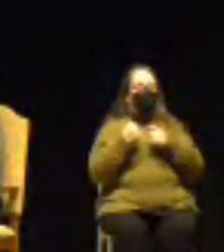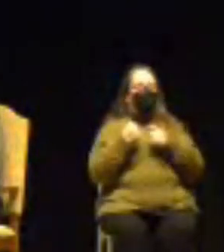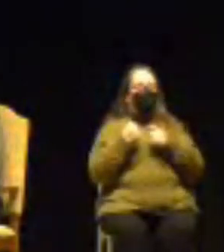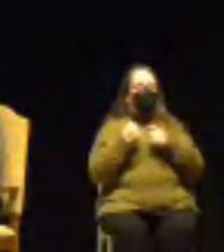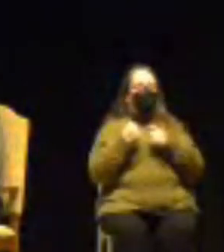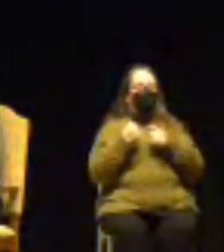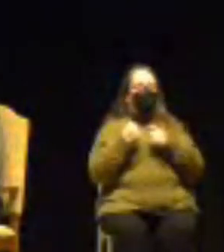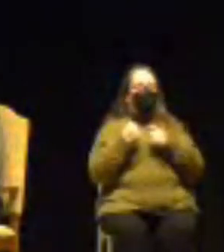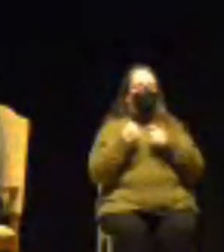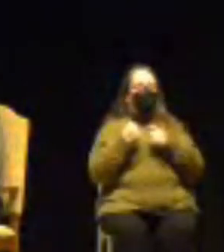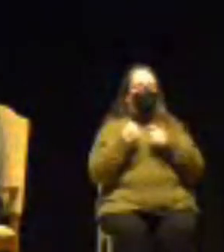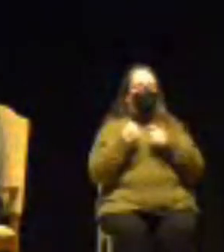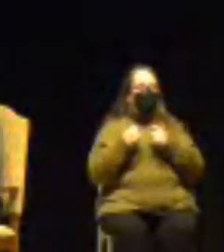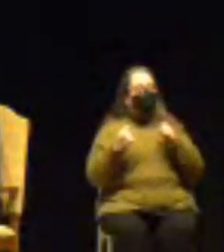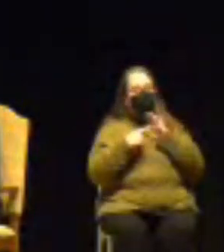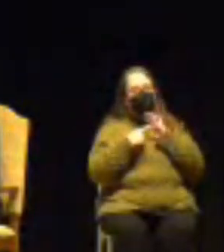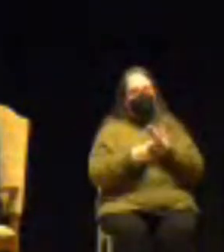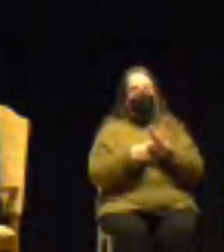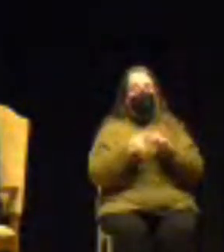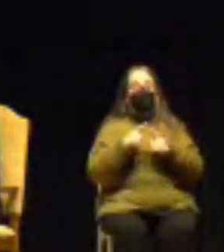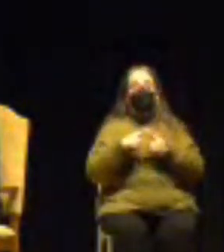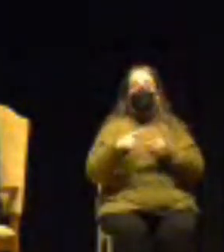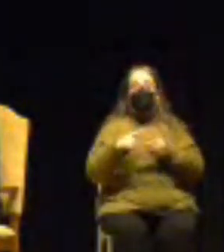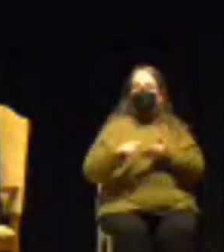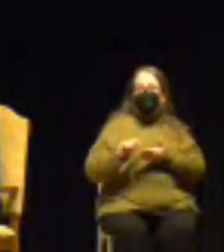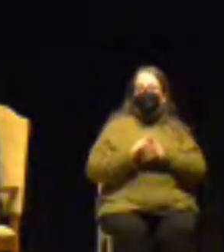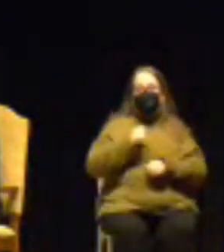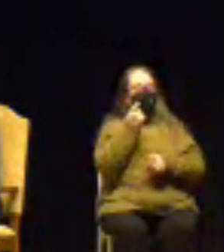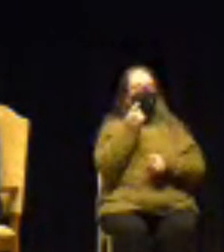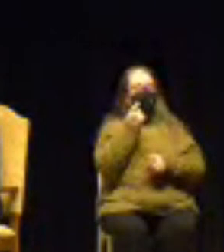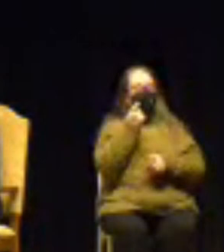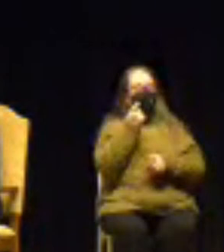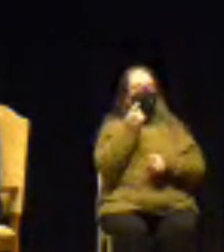communities look like. And so when this book came out, I thought that